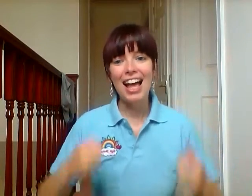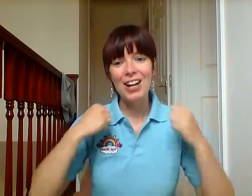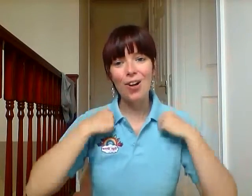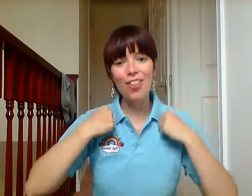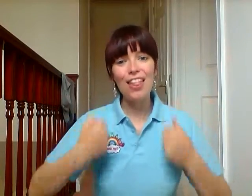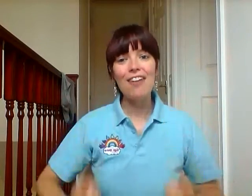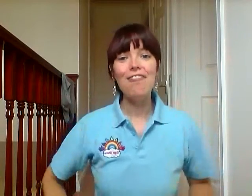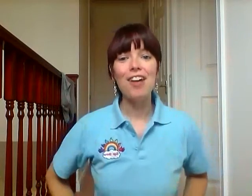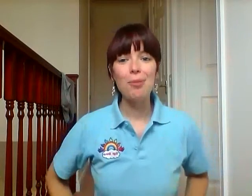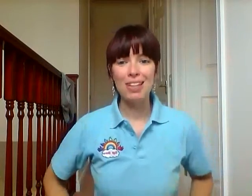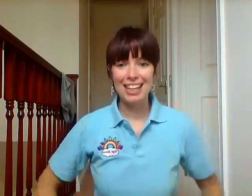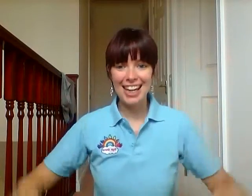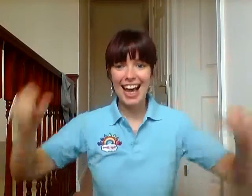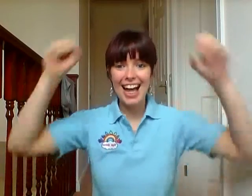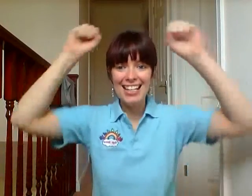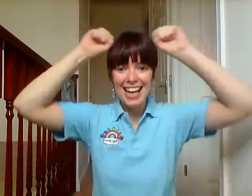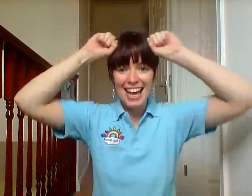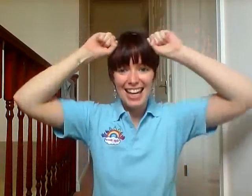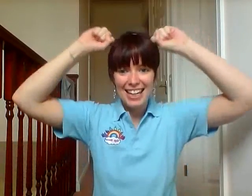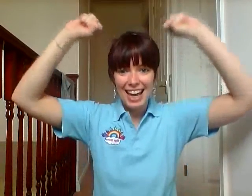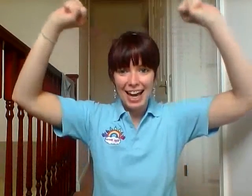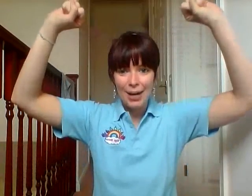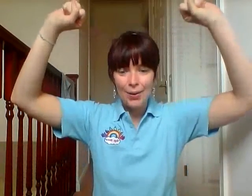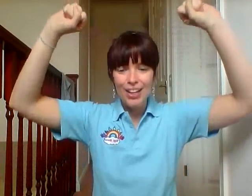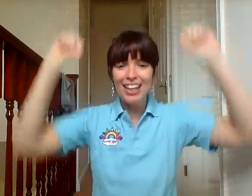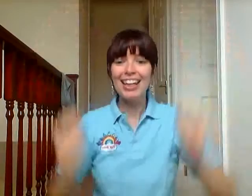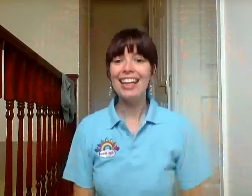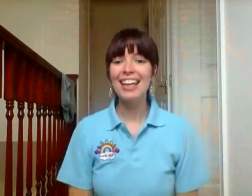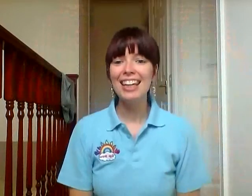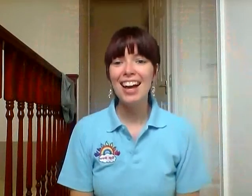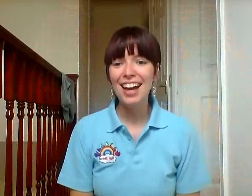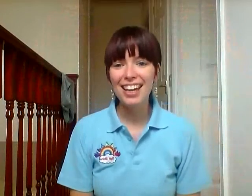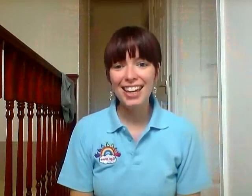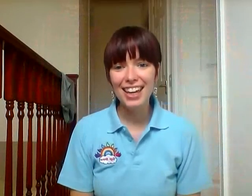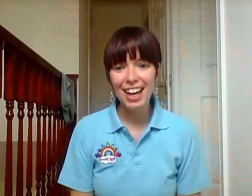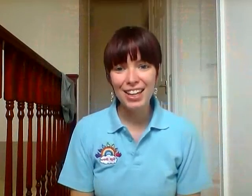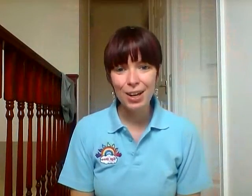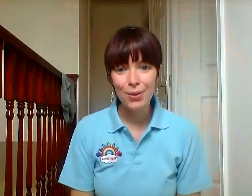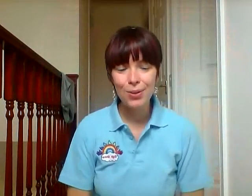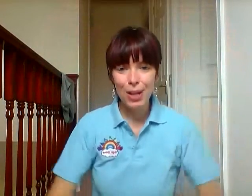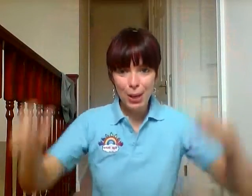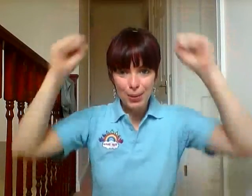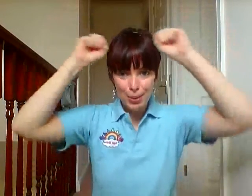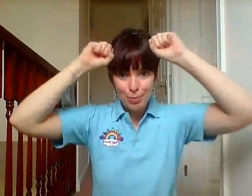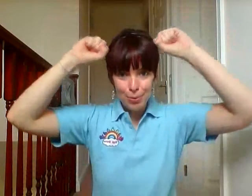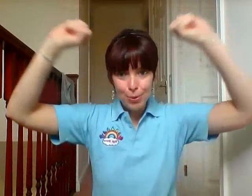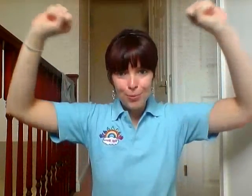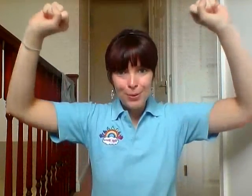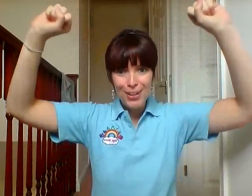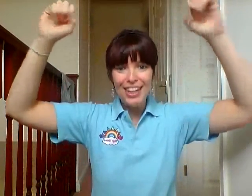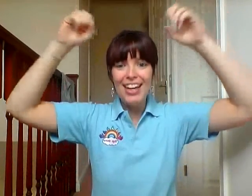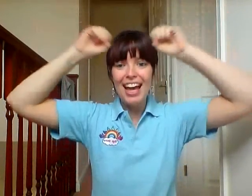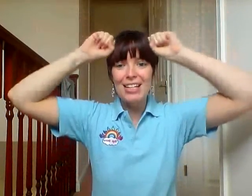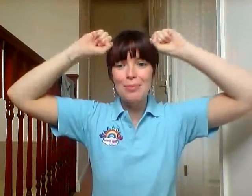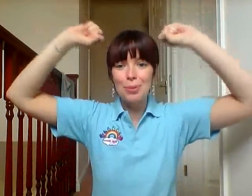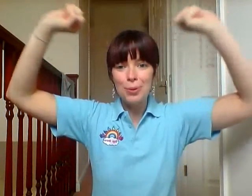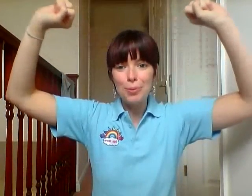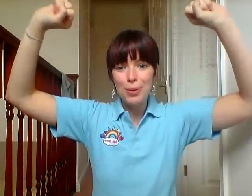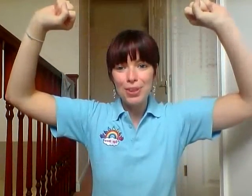and on that farm he had a cow, E-I-E-I-O, with a moo moo here and a moo moo